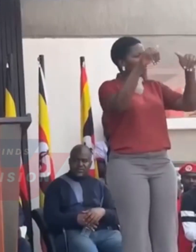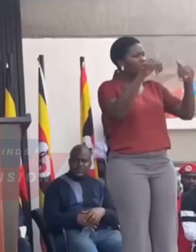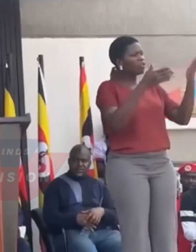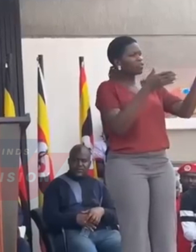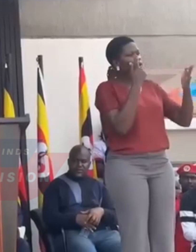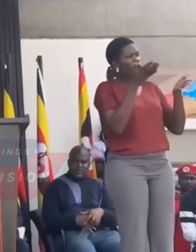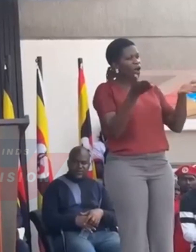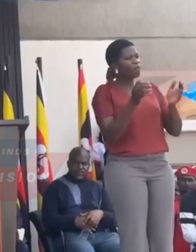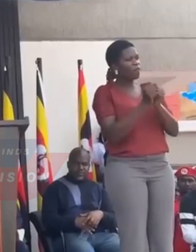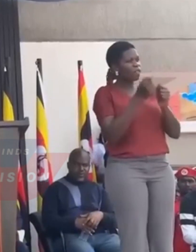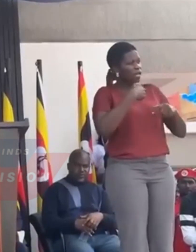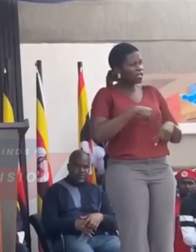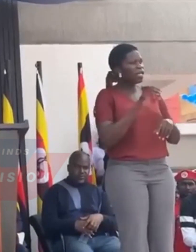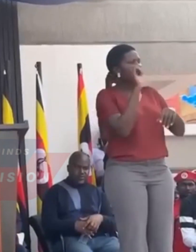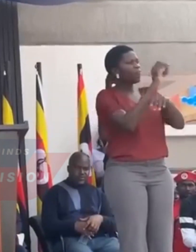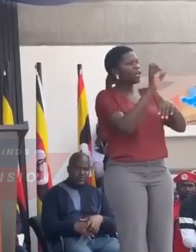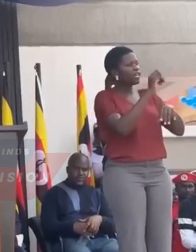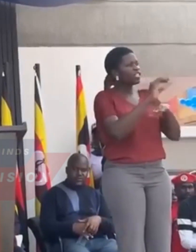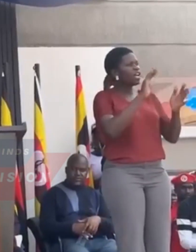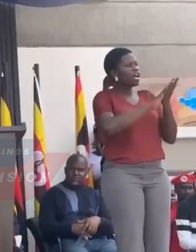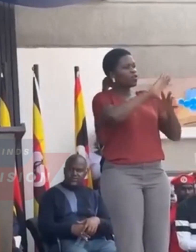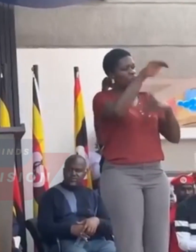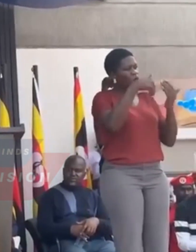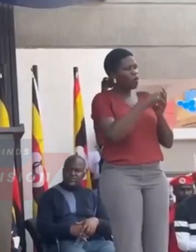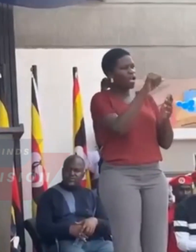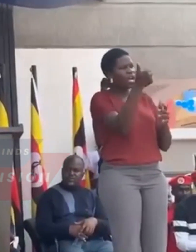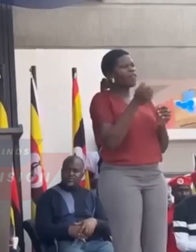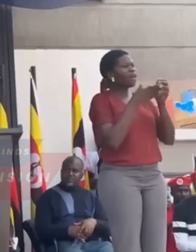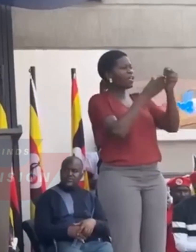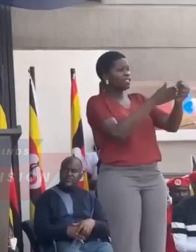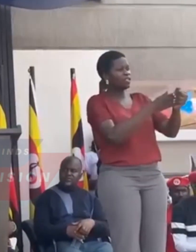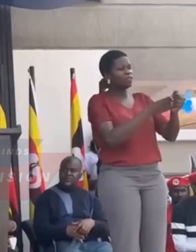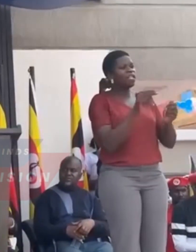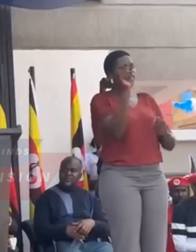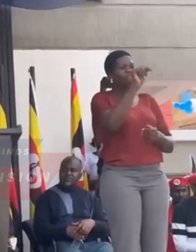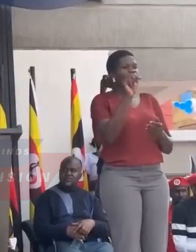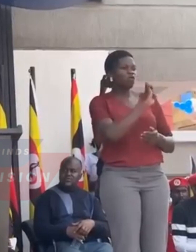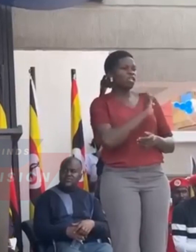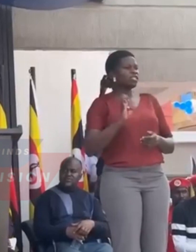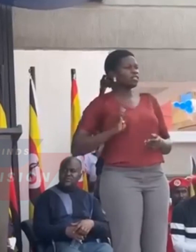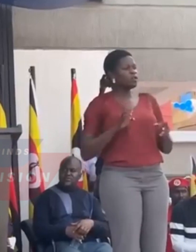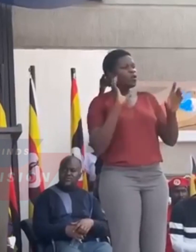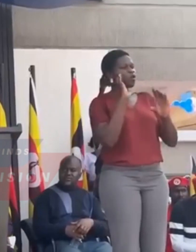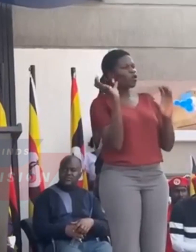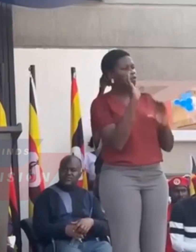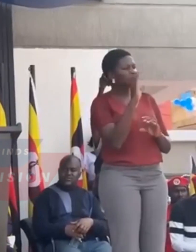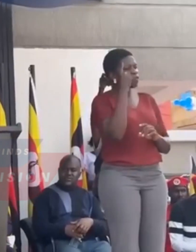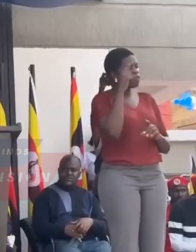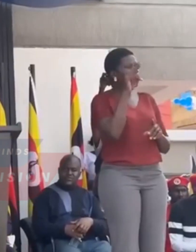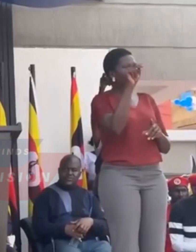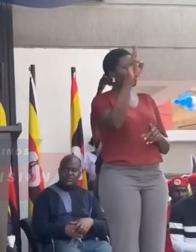here today, the councillors and all other leaders, the National Executive Committee of the National Unity